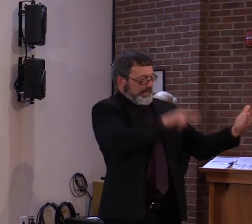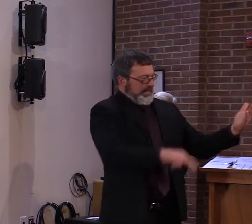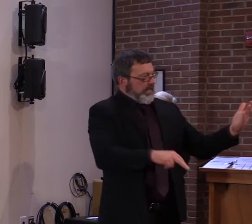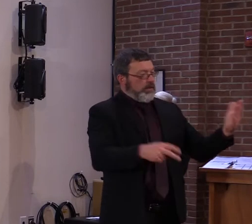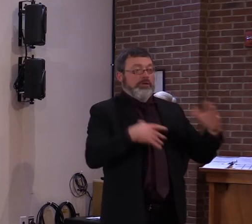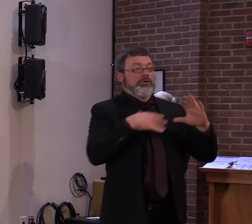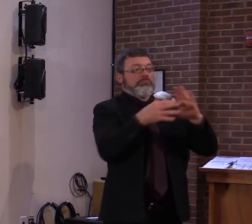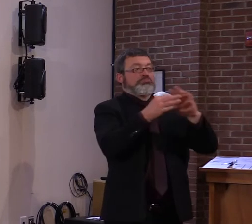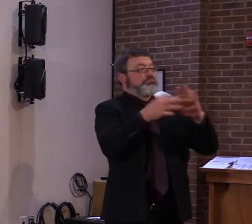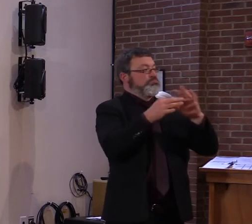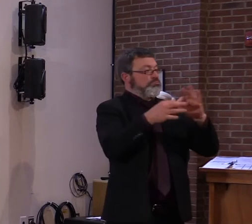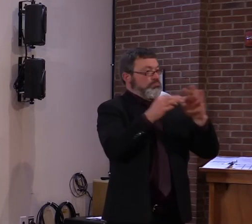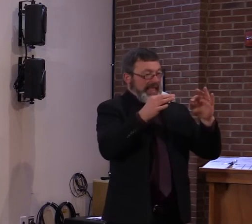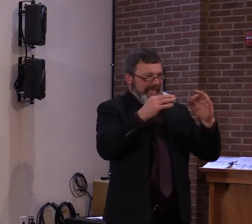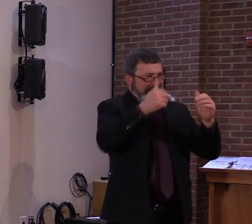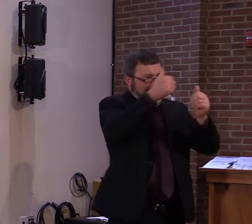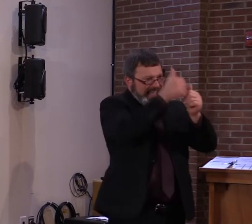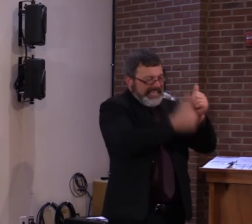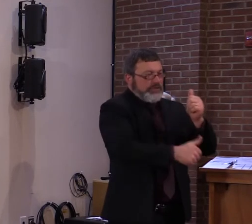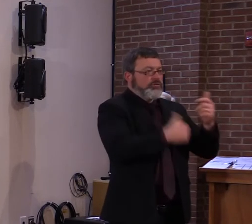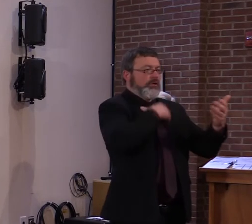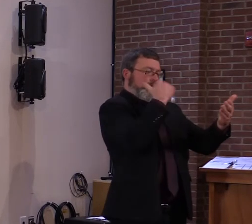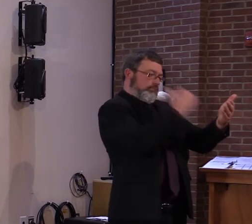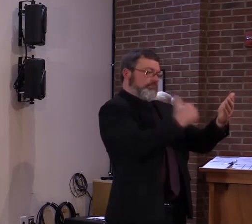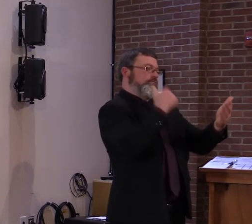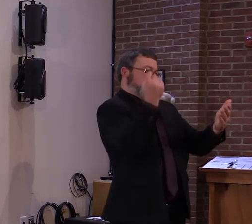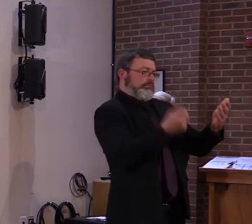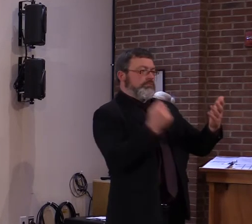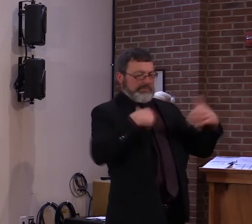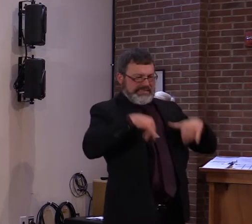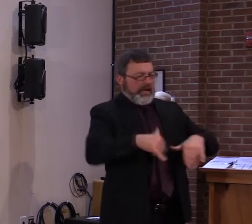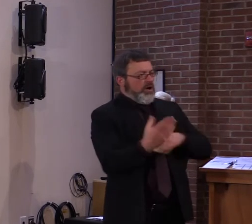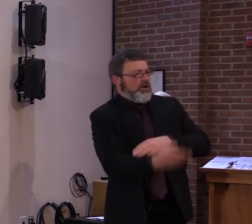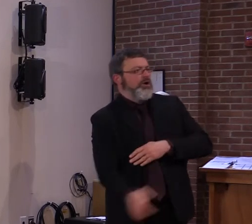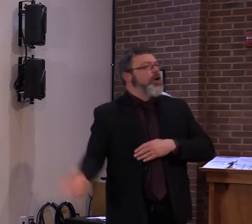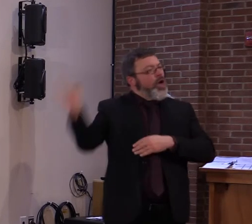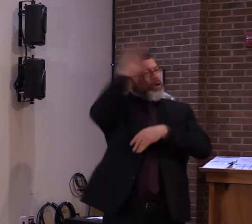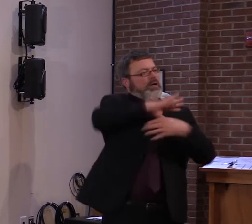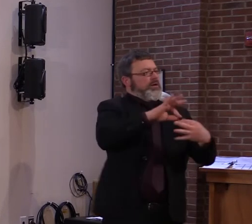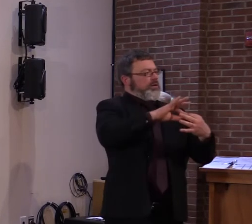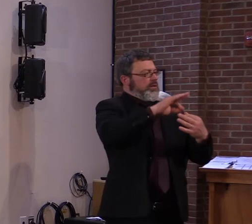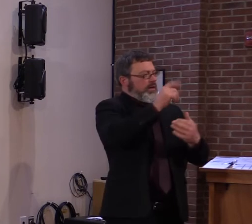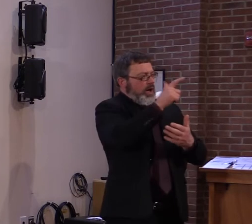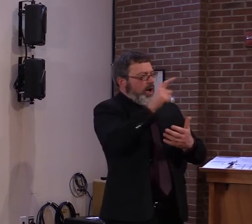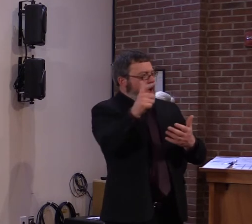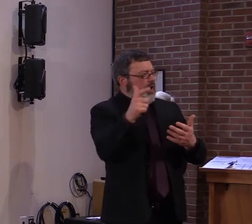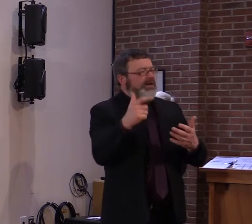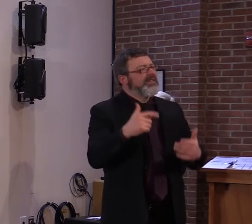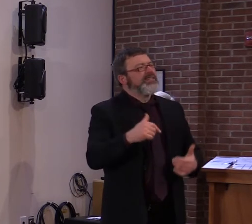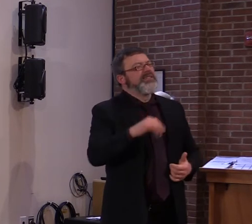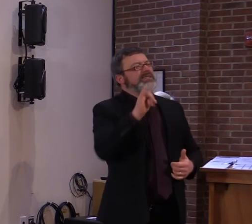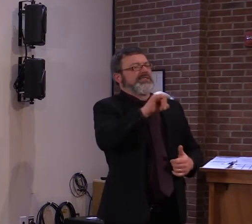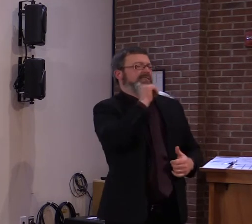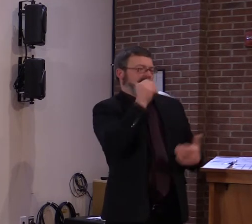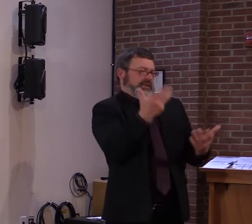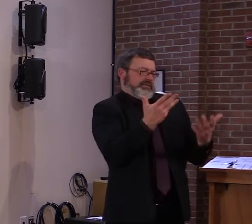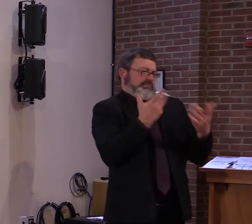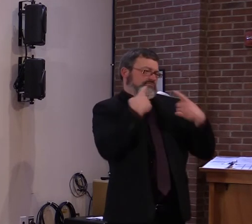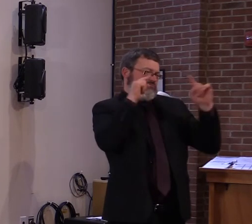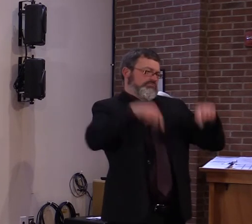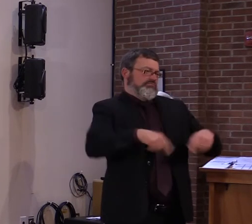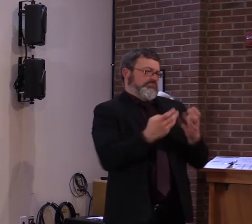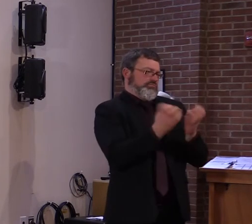been affected by the virus. I would submit to you that would not be productive, because we have enough virus in